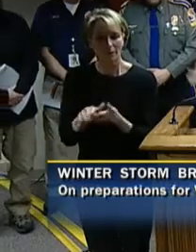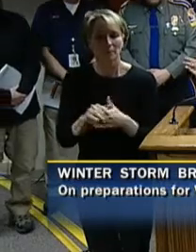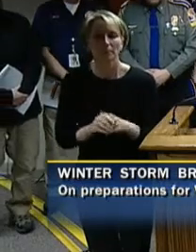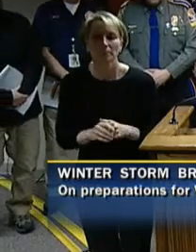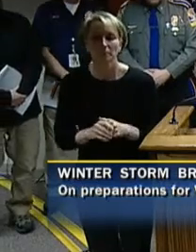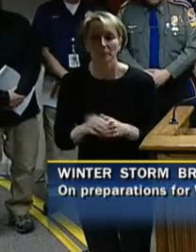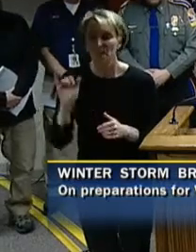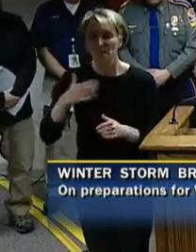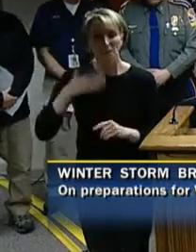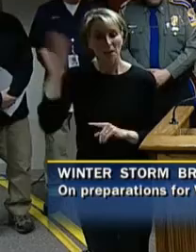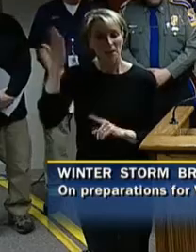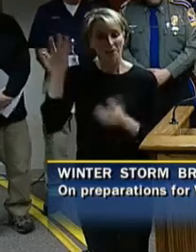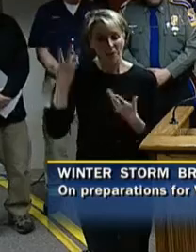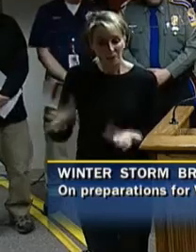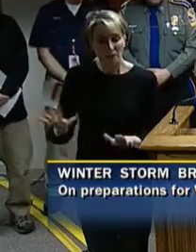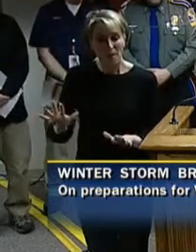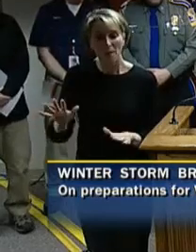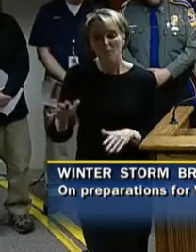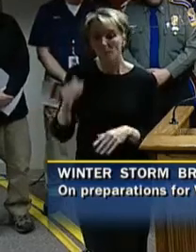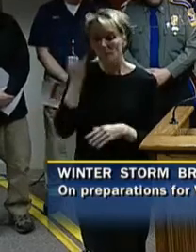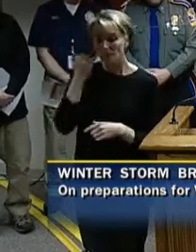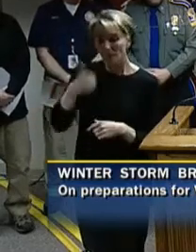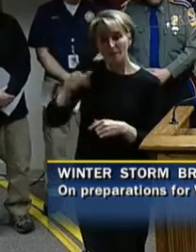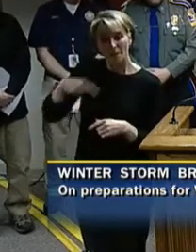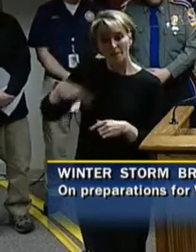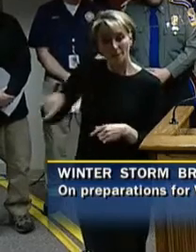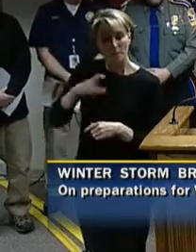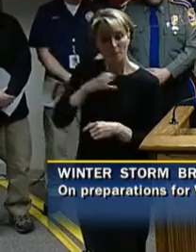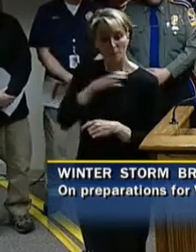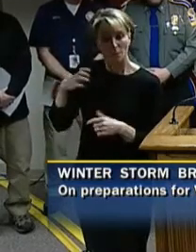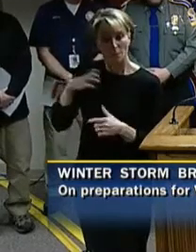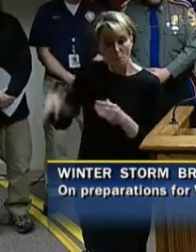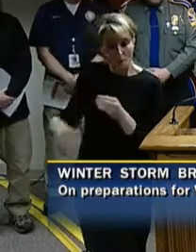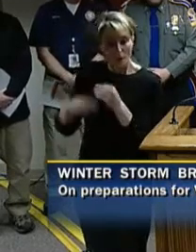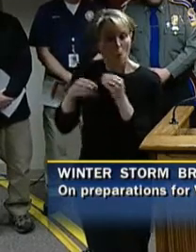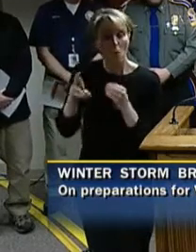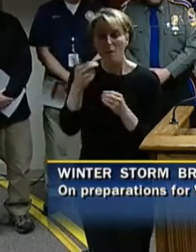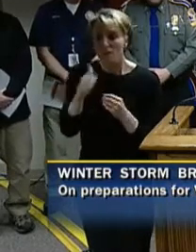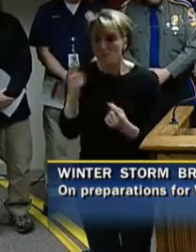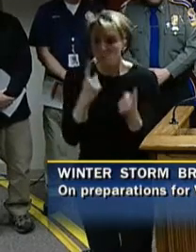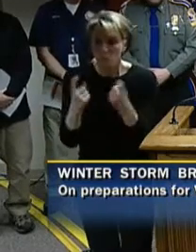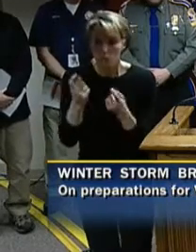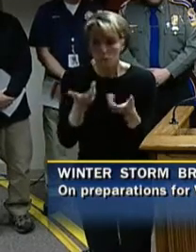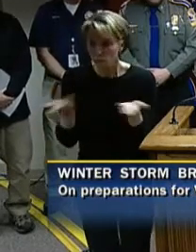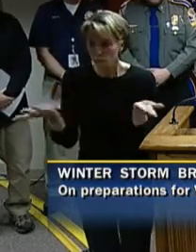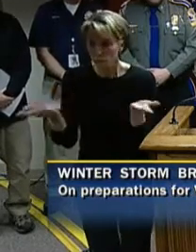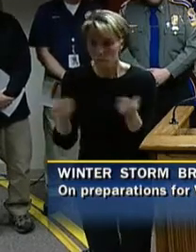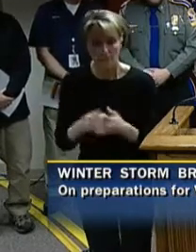are any questions or if any of the commissioners would like to add anything, I'm all ears.